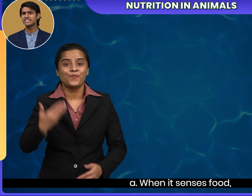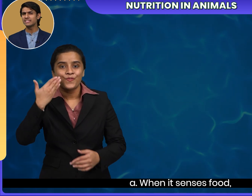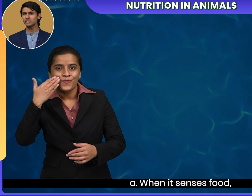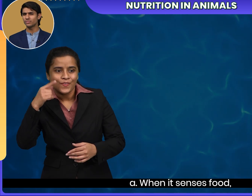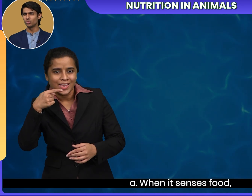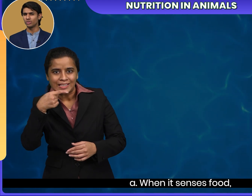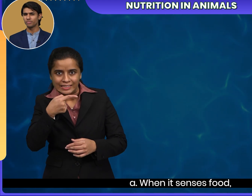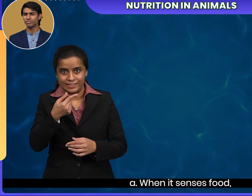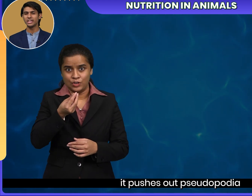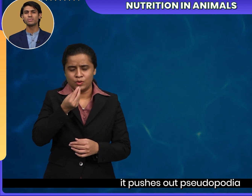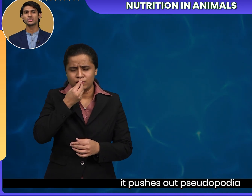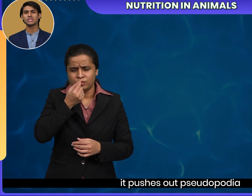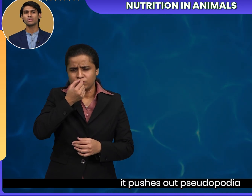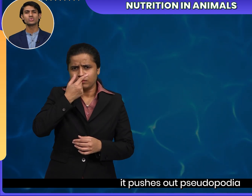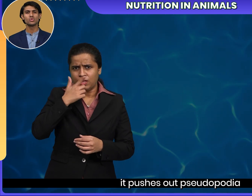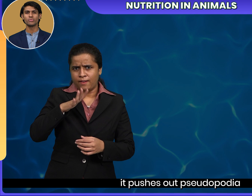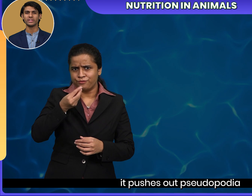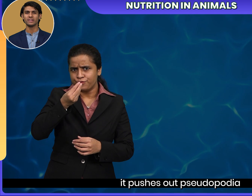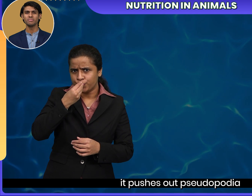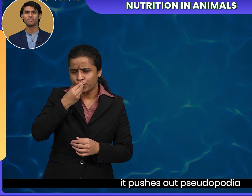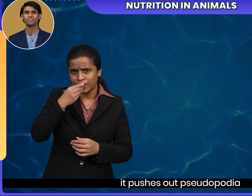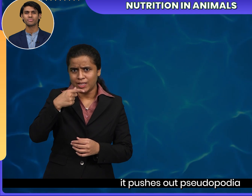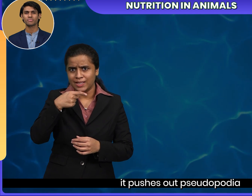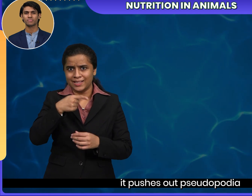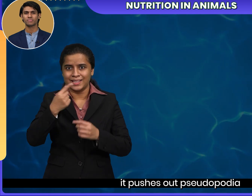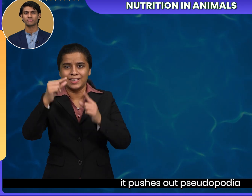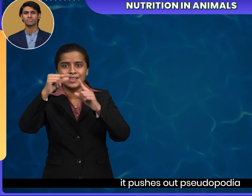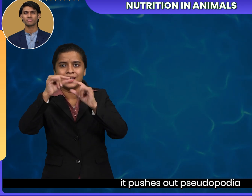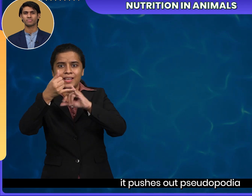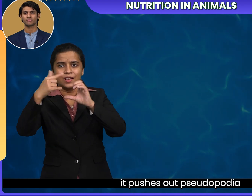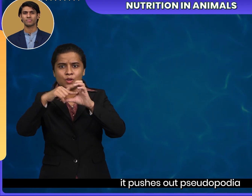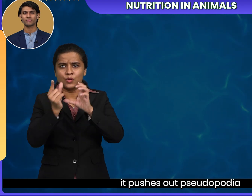When it senses food, it pushes out pseudopodia